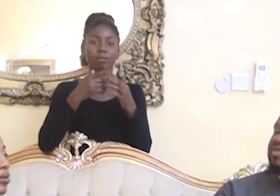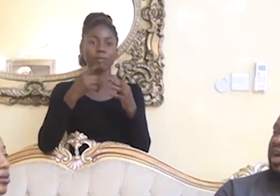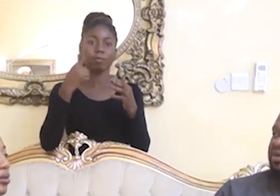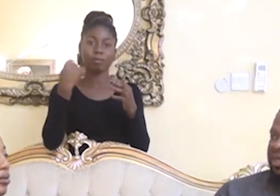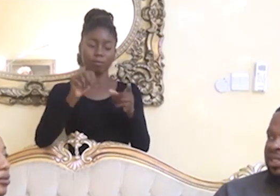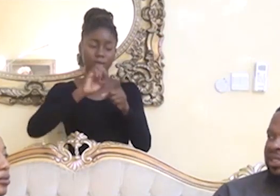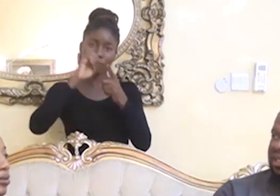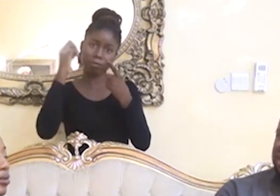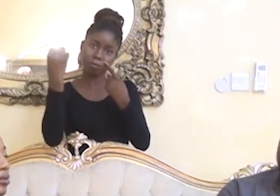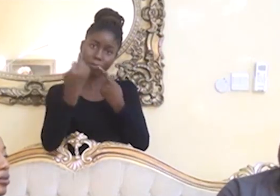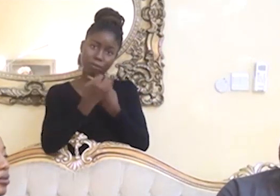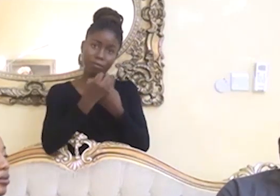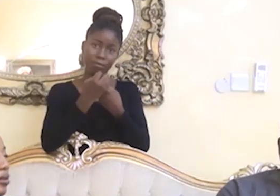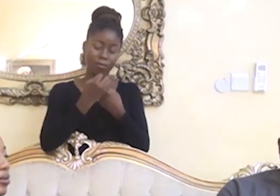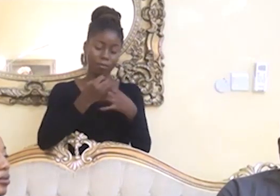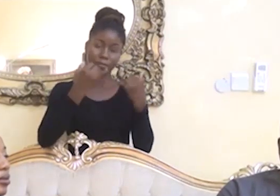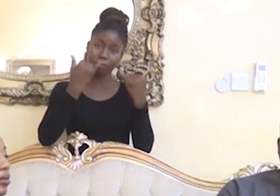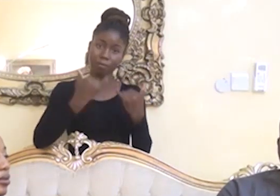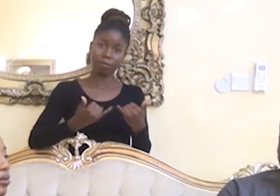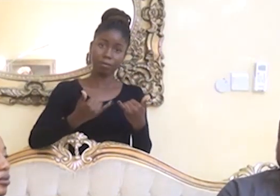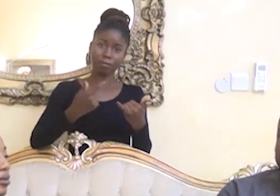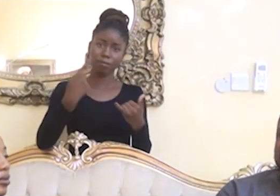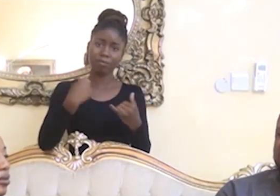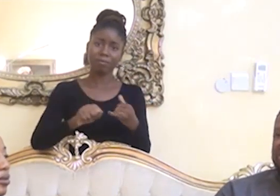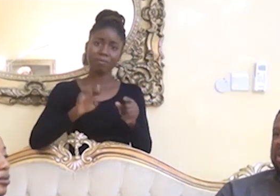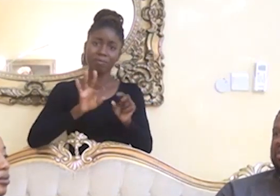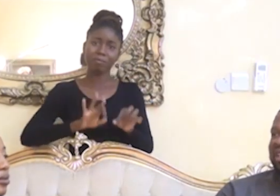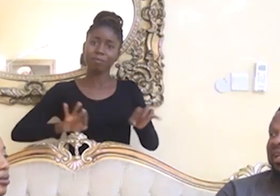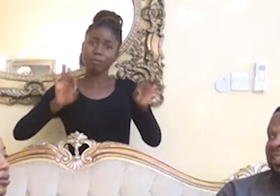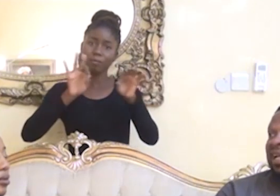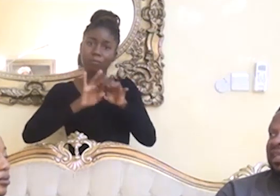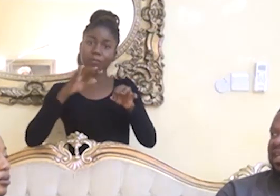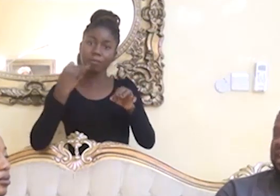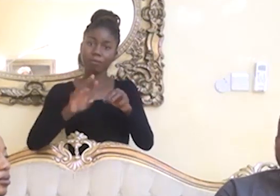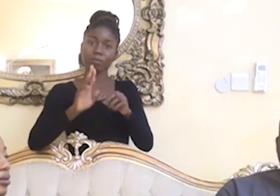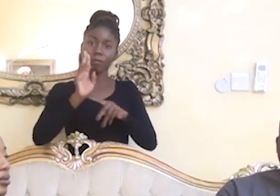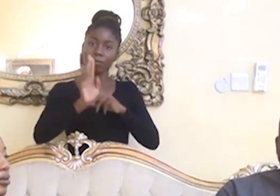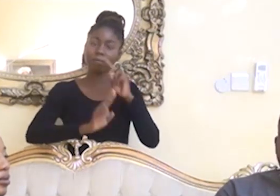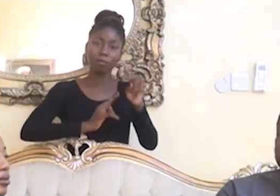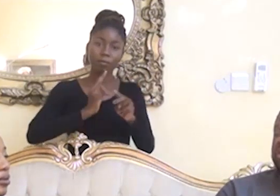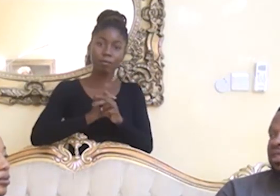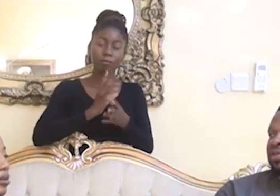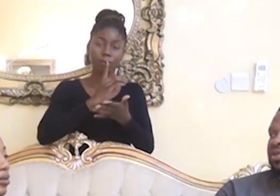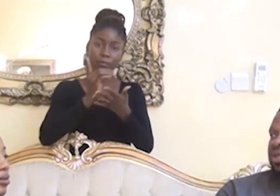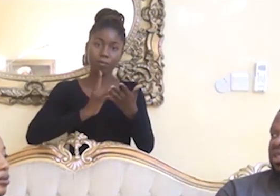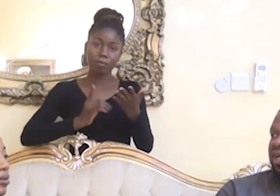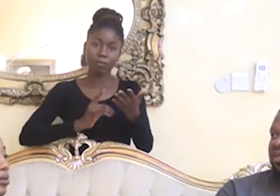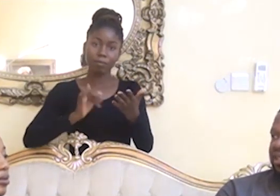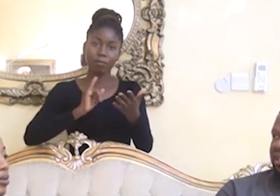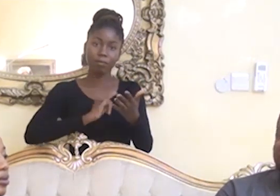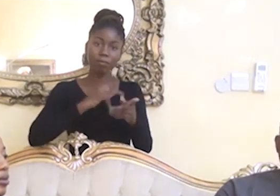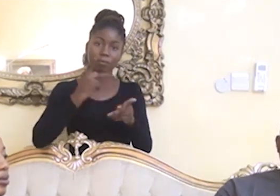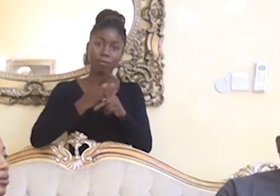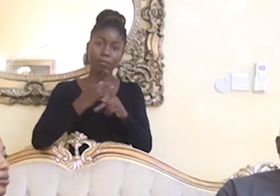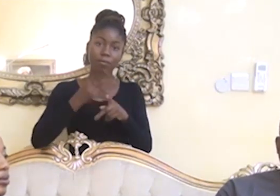the environment now, the importance of universal design. I keep using wheelchair